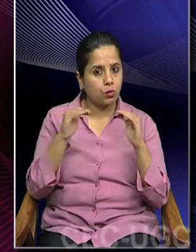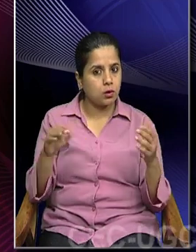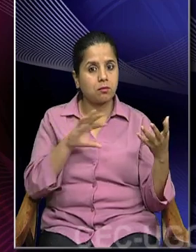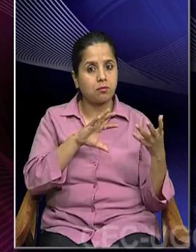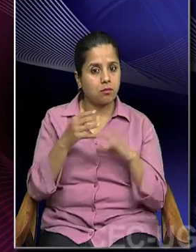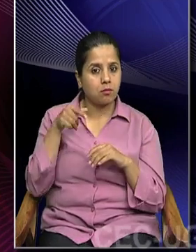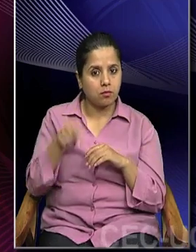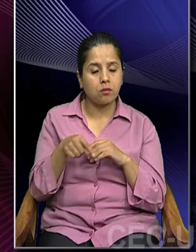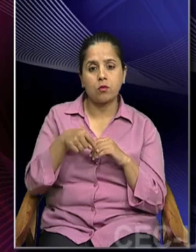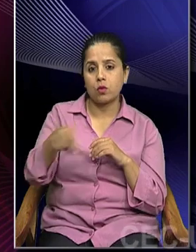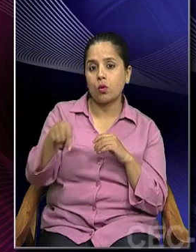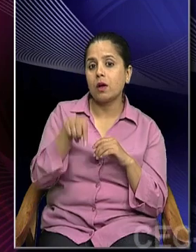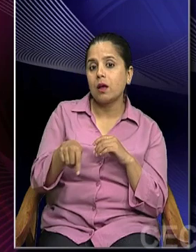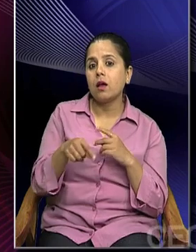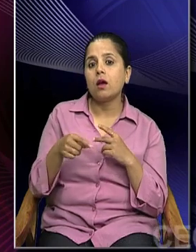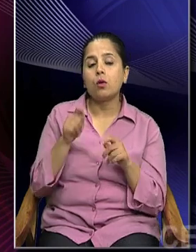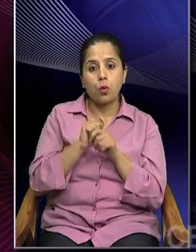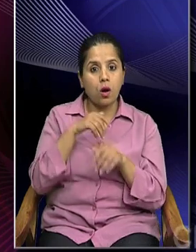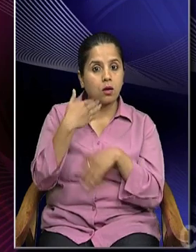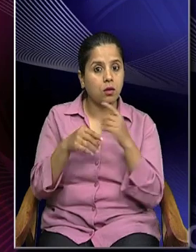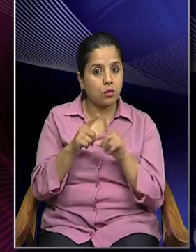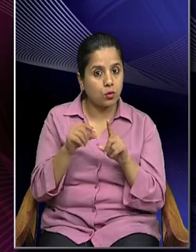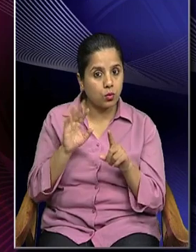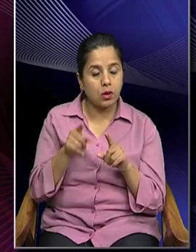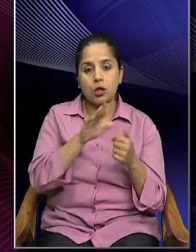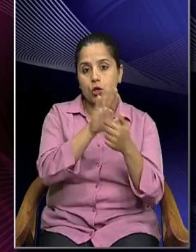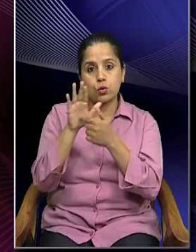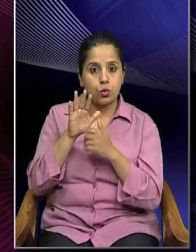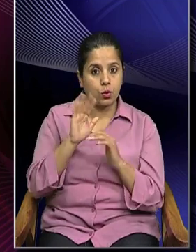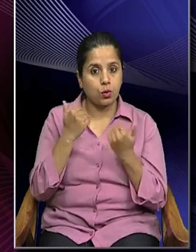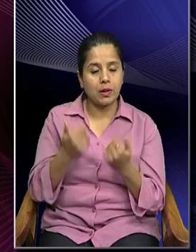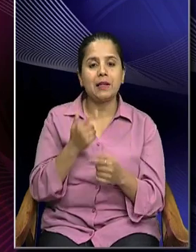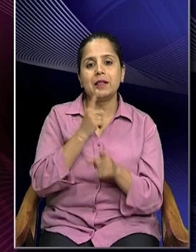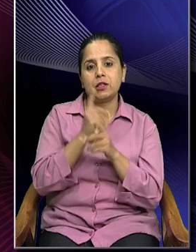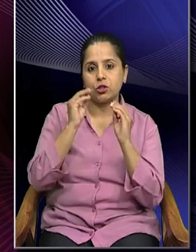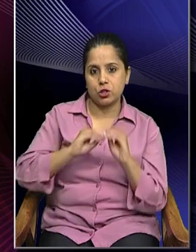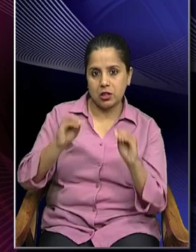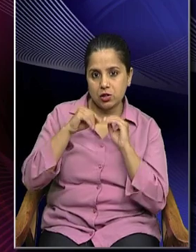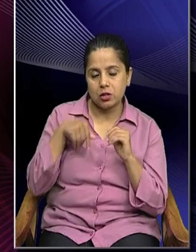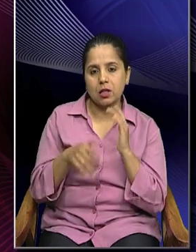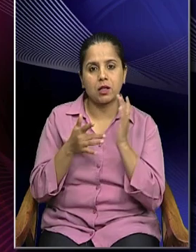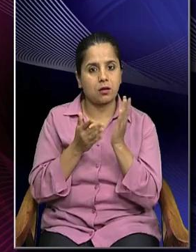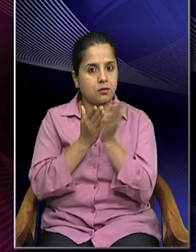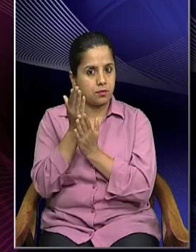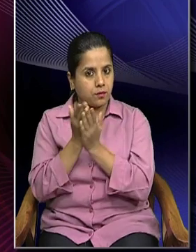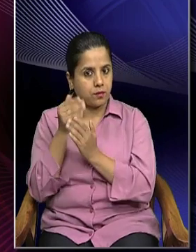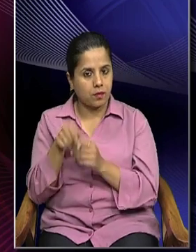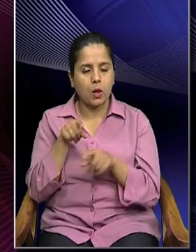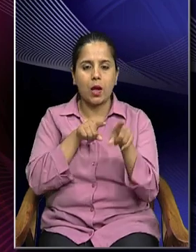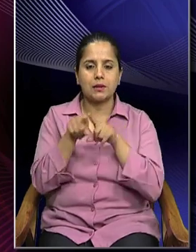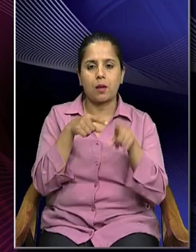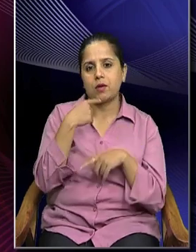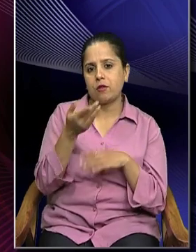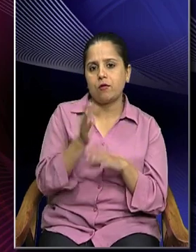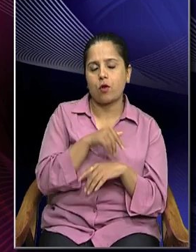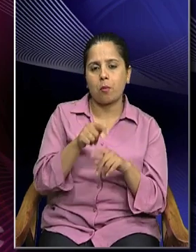produce instructional videos demonstrating the teaching technique. Let's take an example